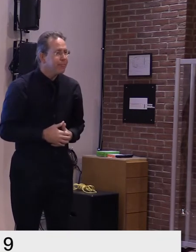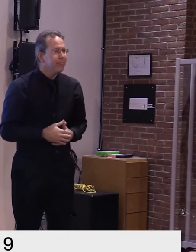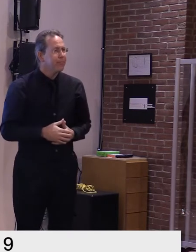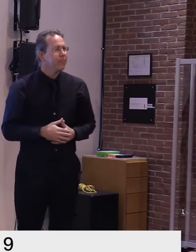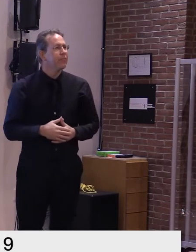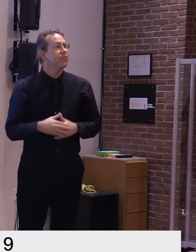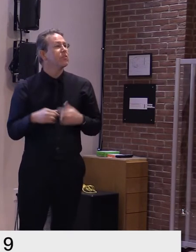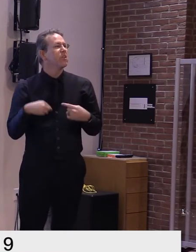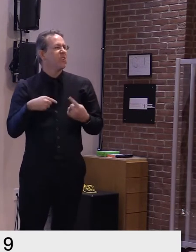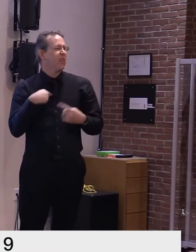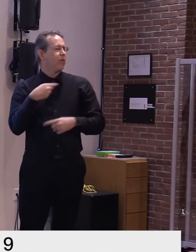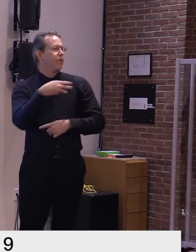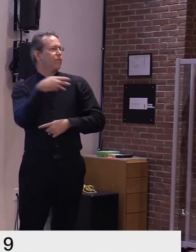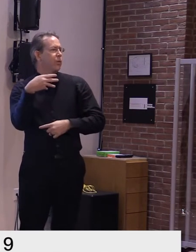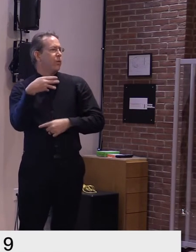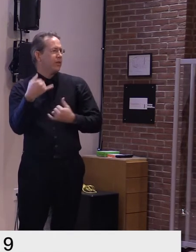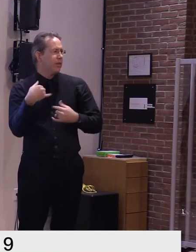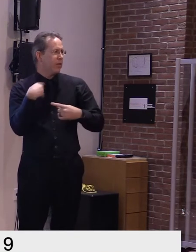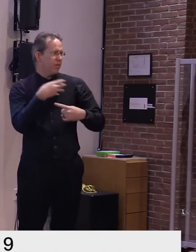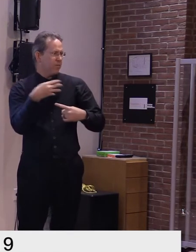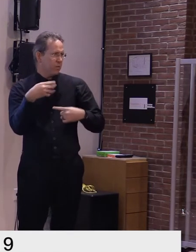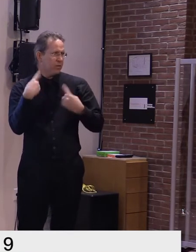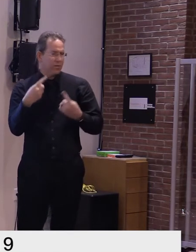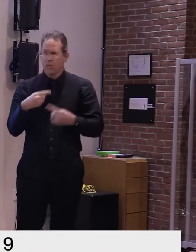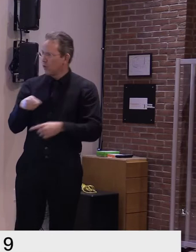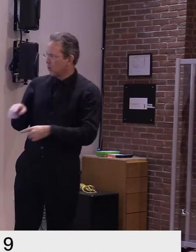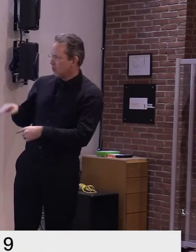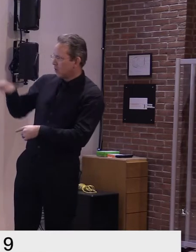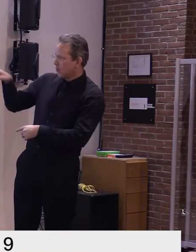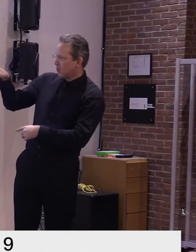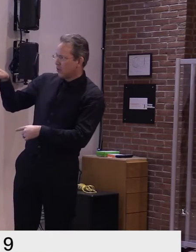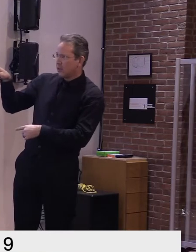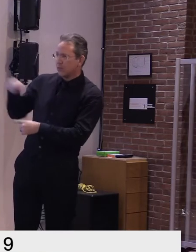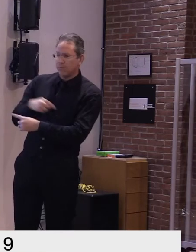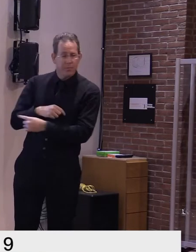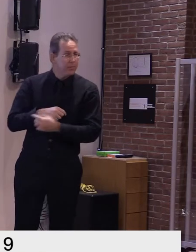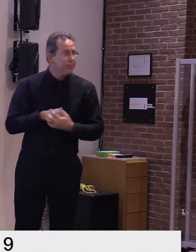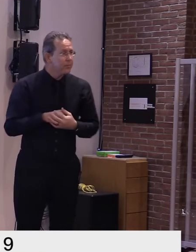people, which is almost double the national average of